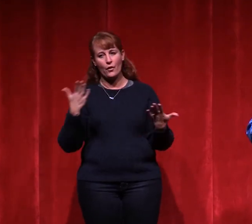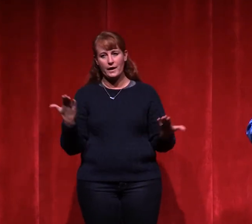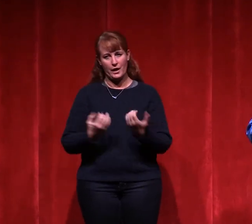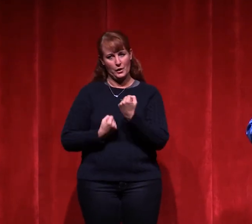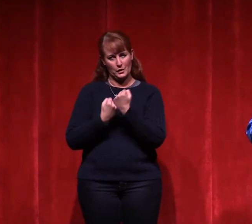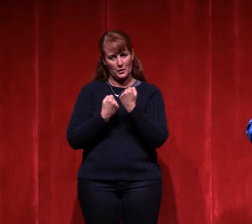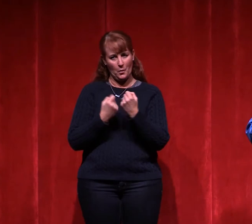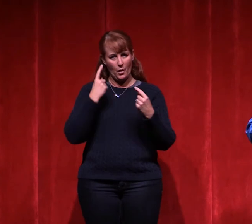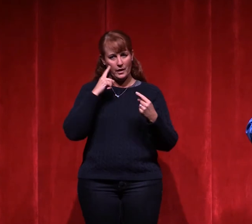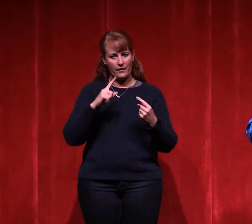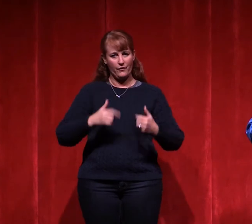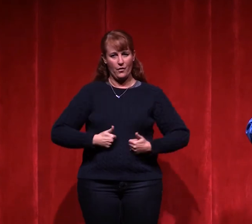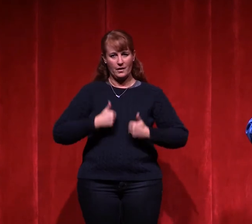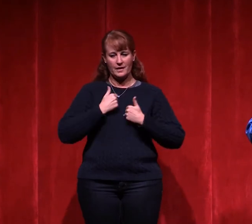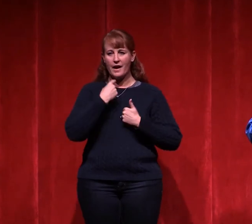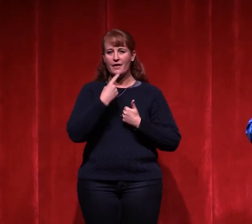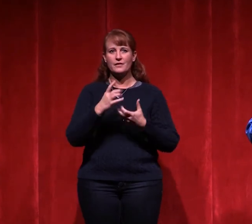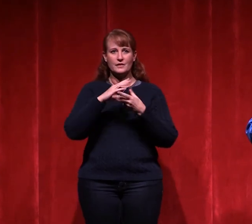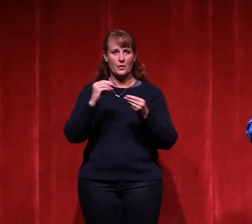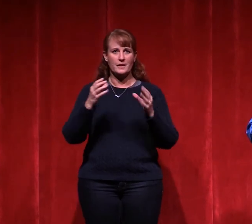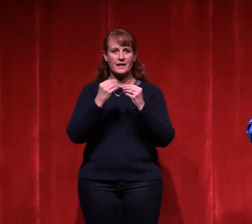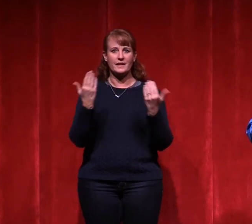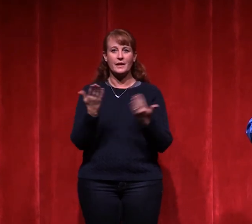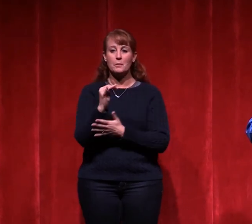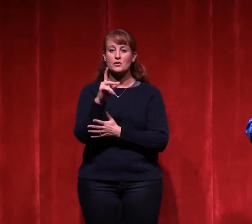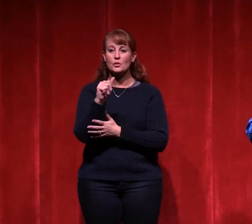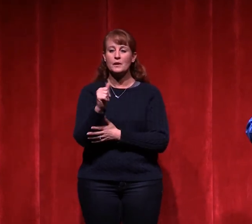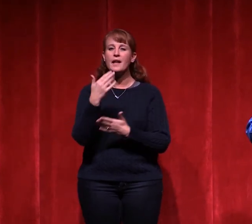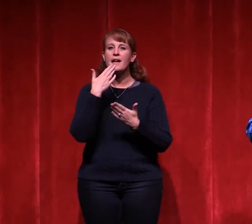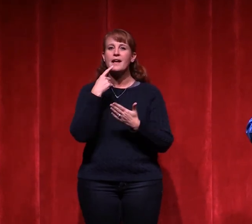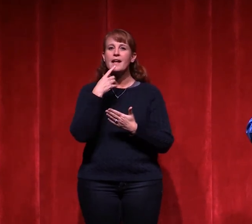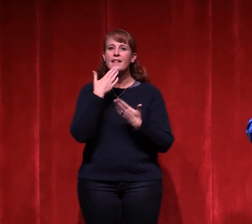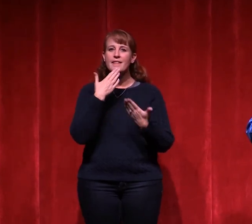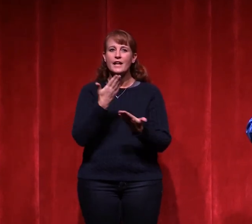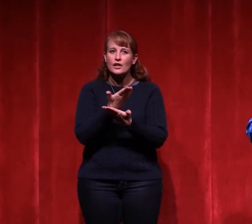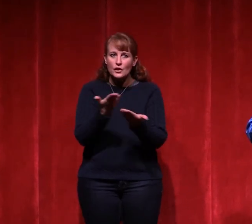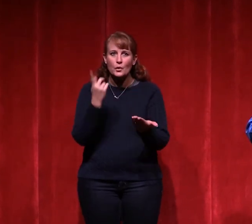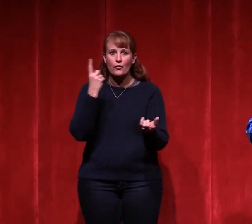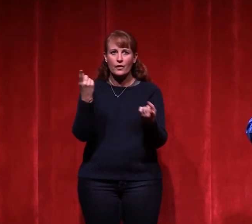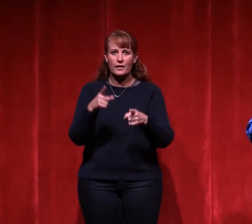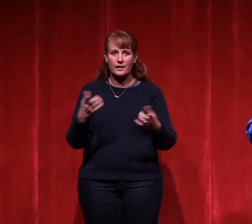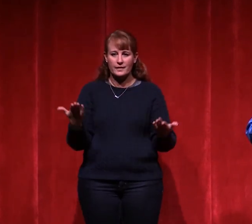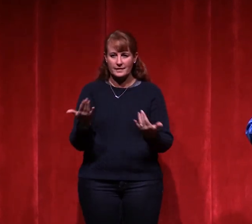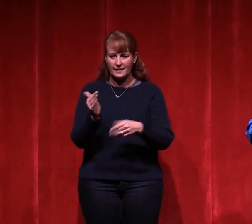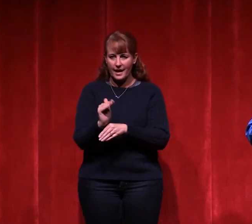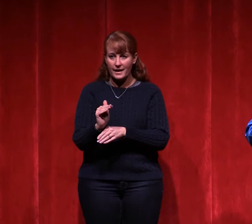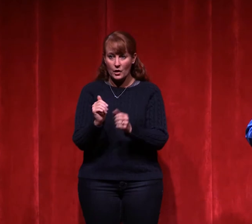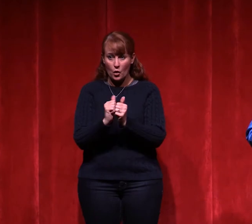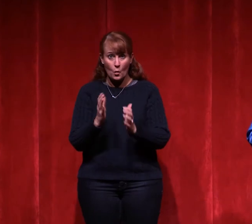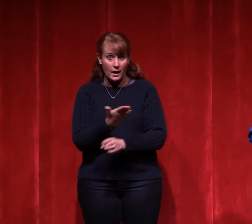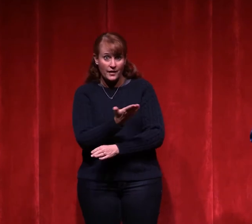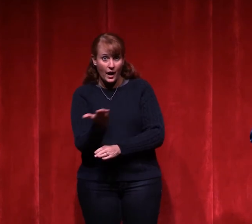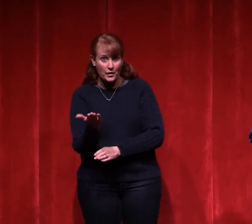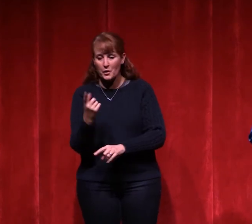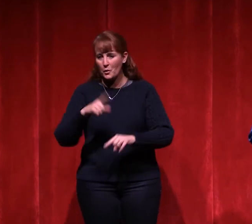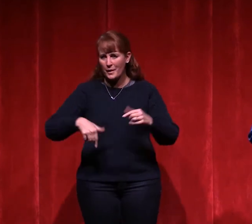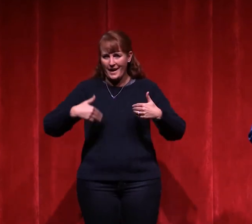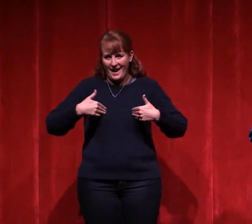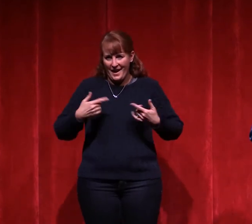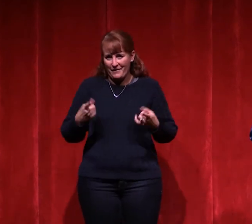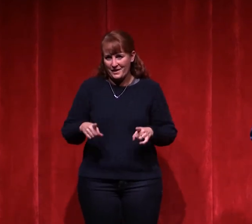Something and of live storytelling in Missoula. And thank you for being here tonight. Without you, Tell Us Something can't